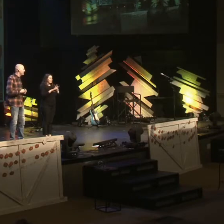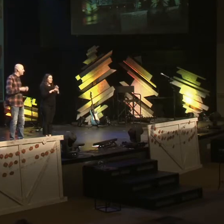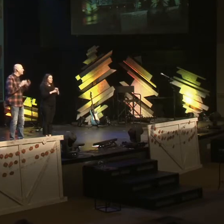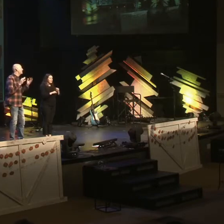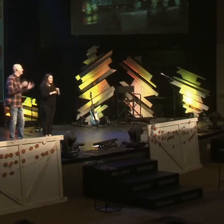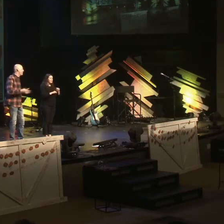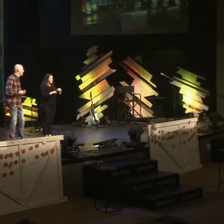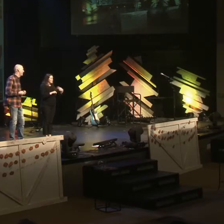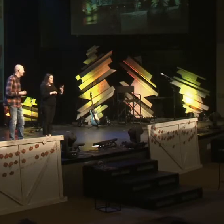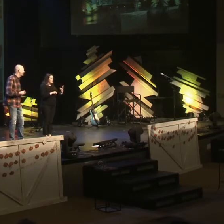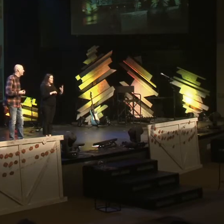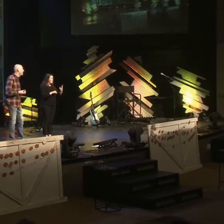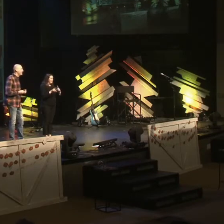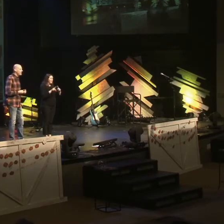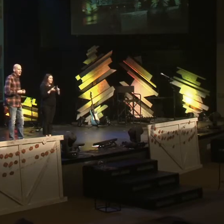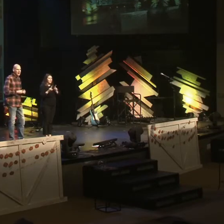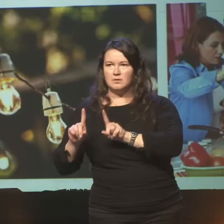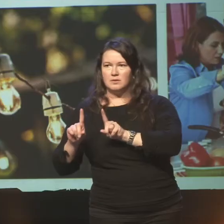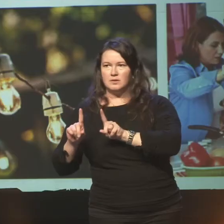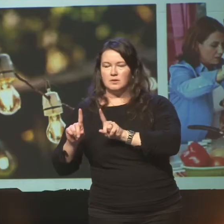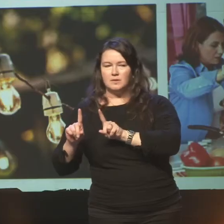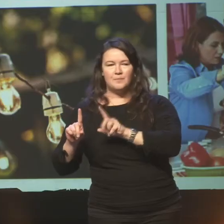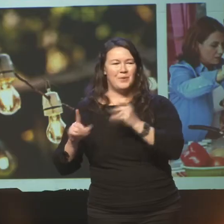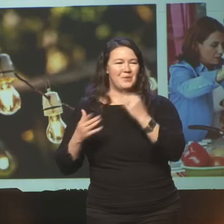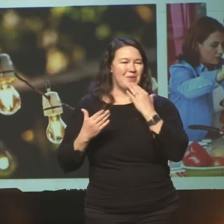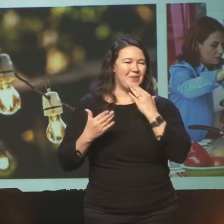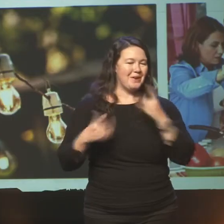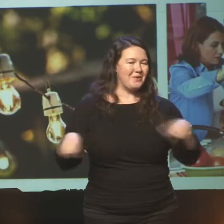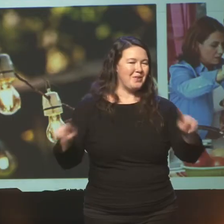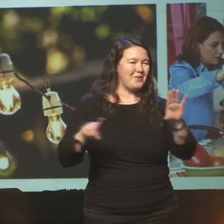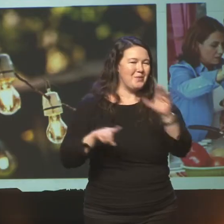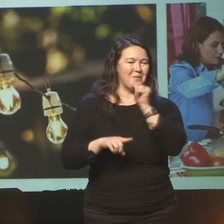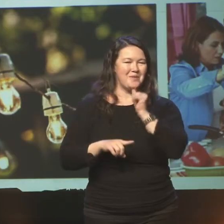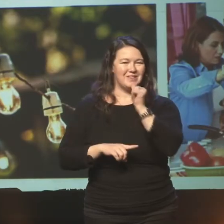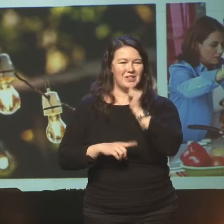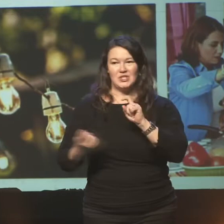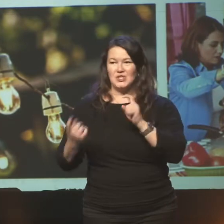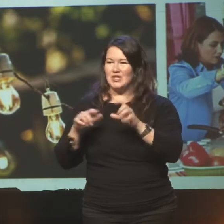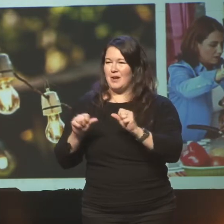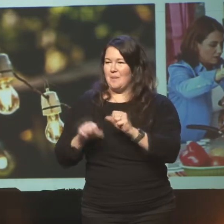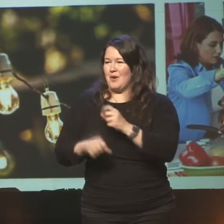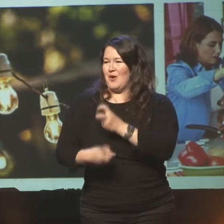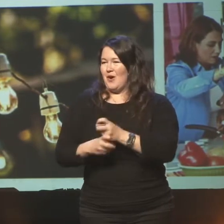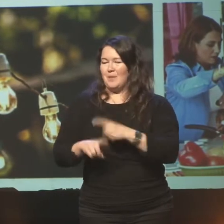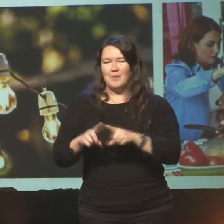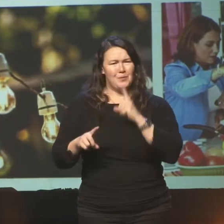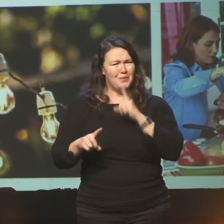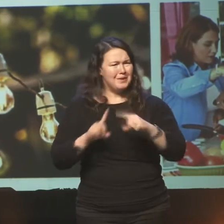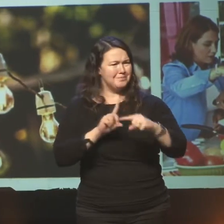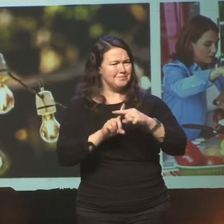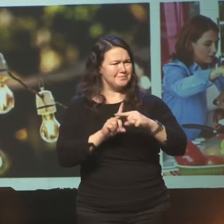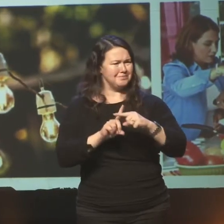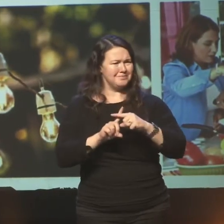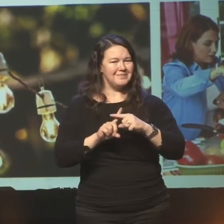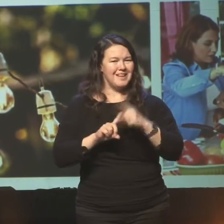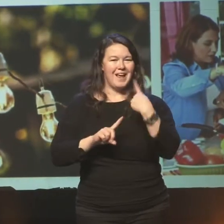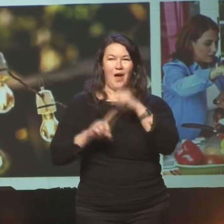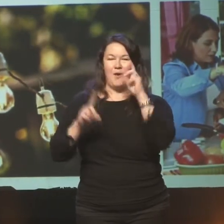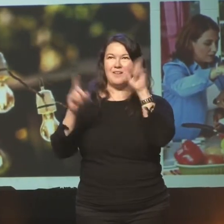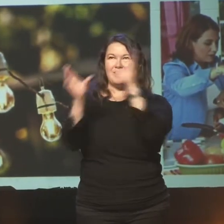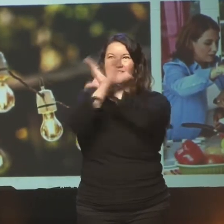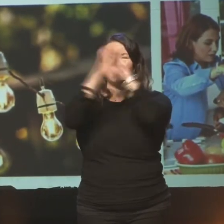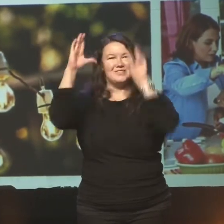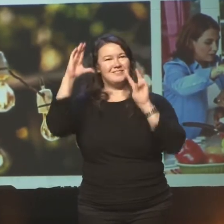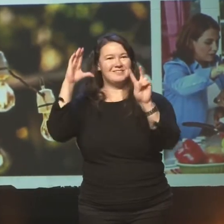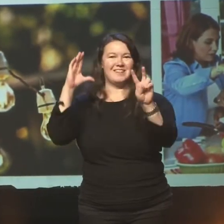There's two of you up there. And so I want to thank everybody for your patience. Change is difficult and hard, but it's really a good thing. Our vision and goal is